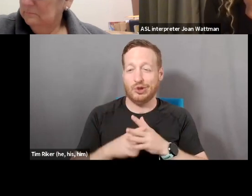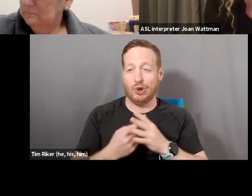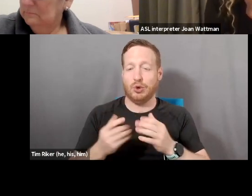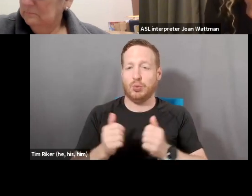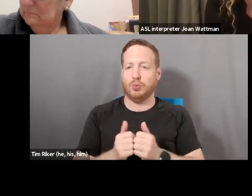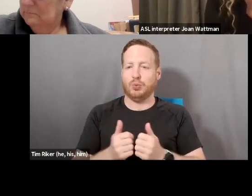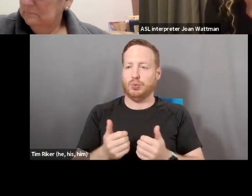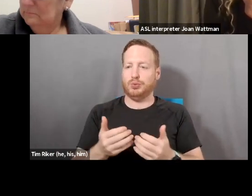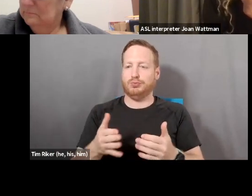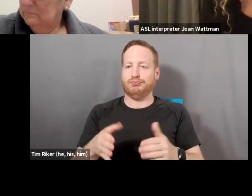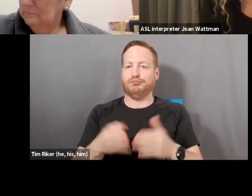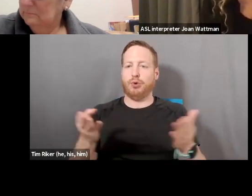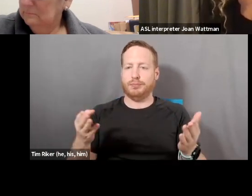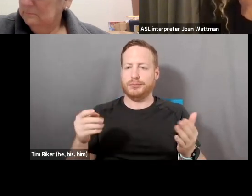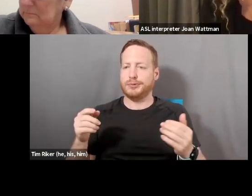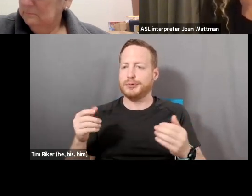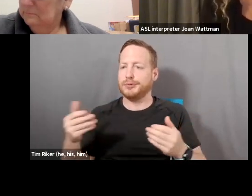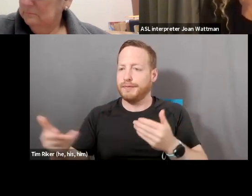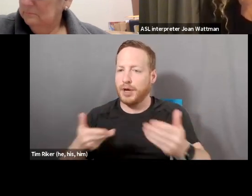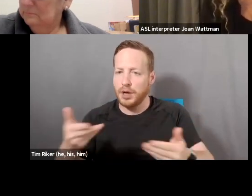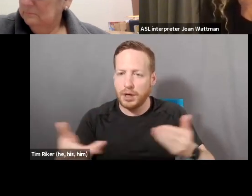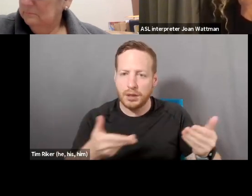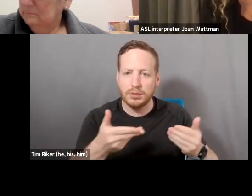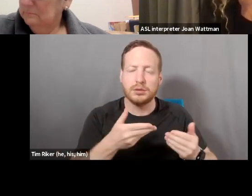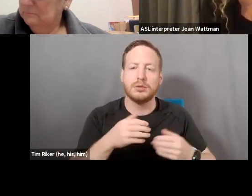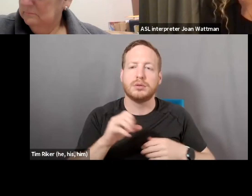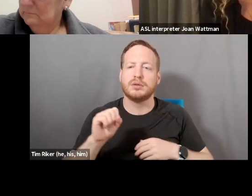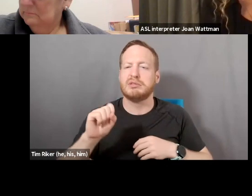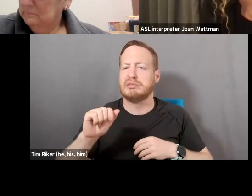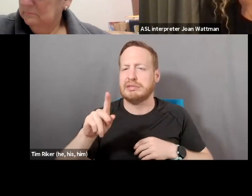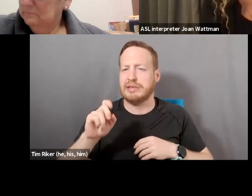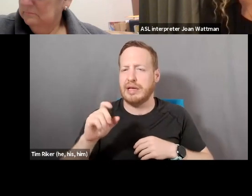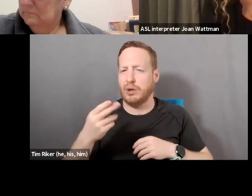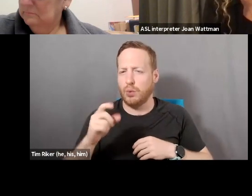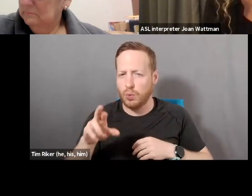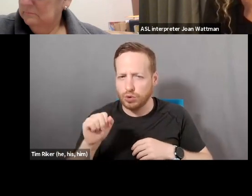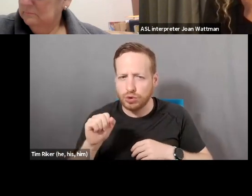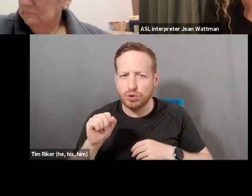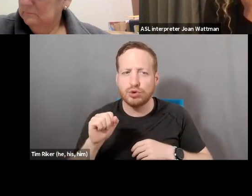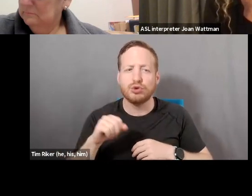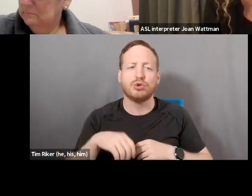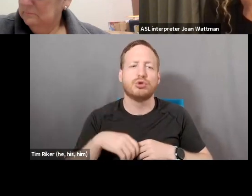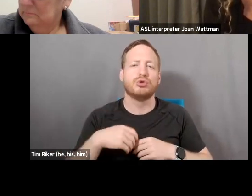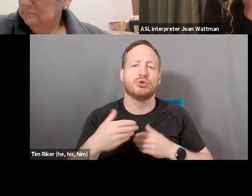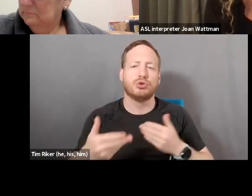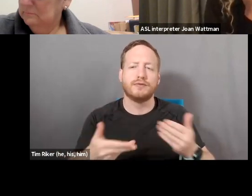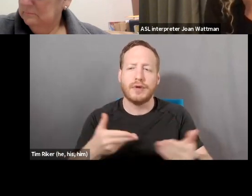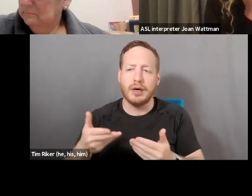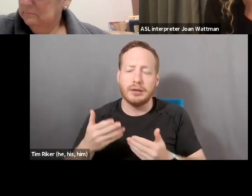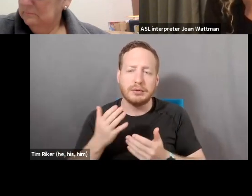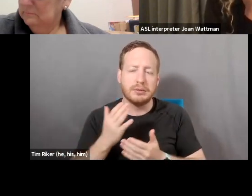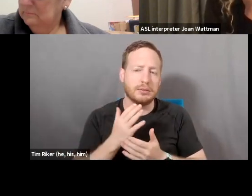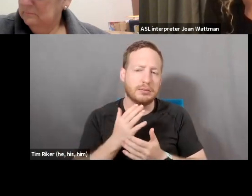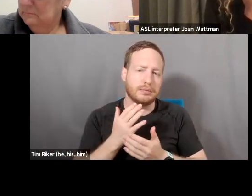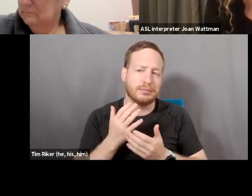And maybe we could just start the first with just an open, welcoming in people who are